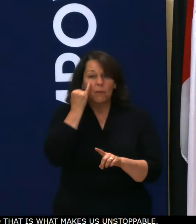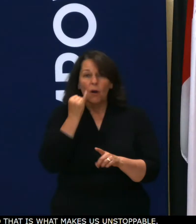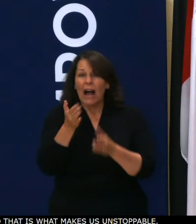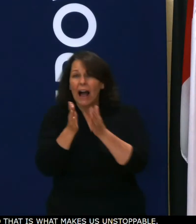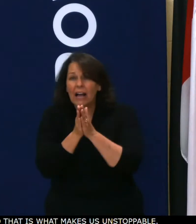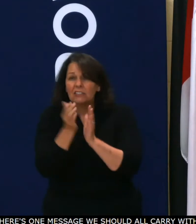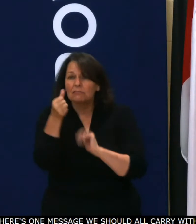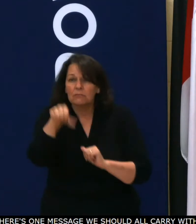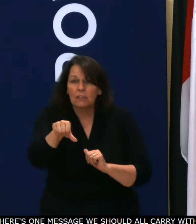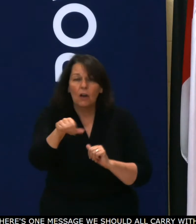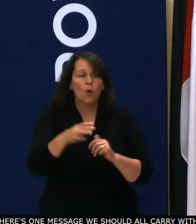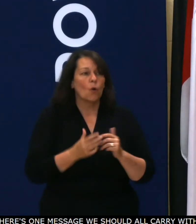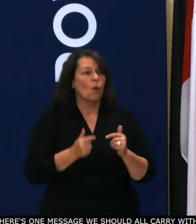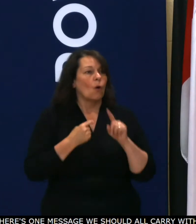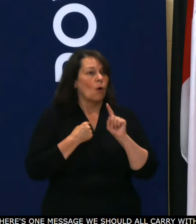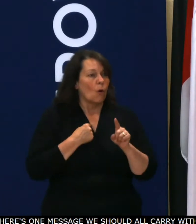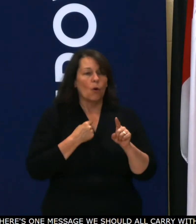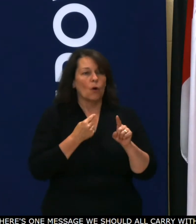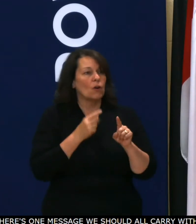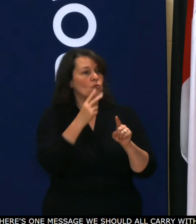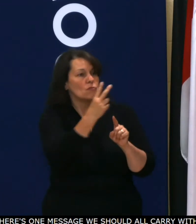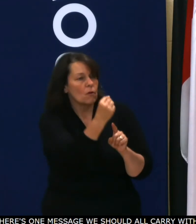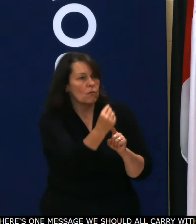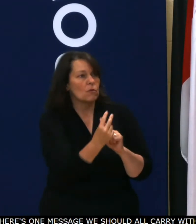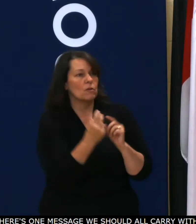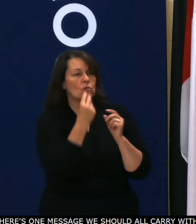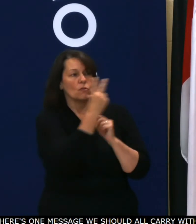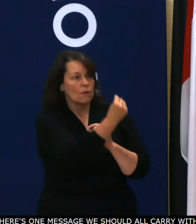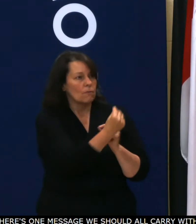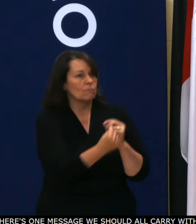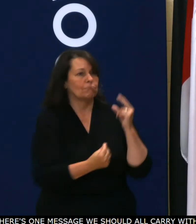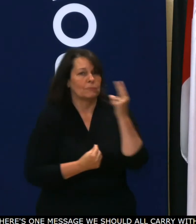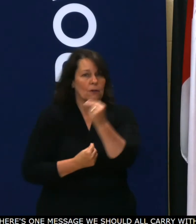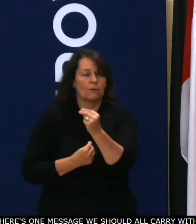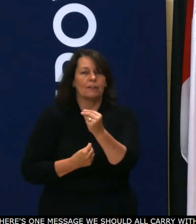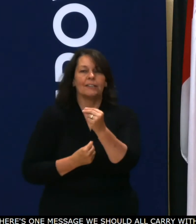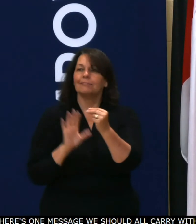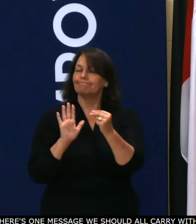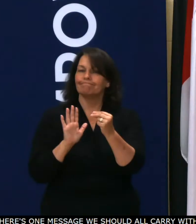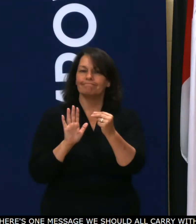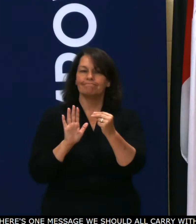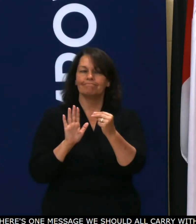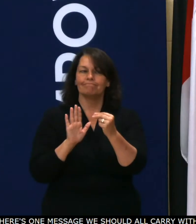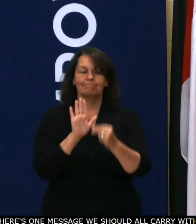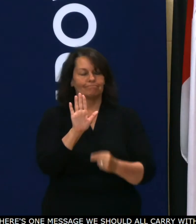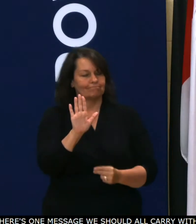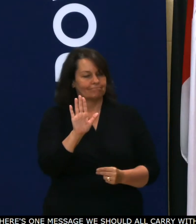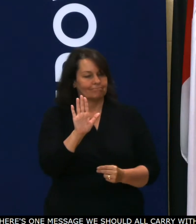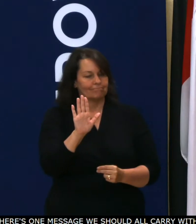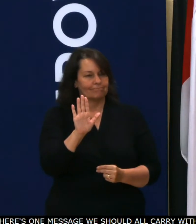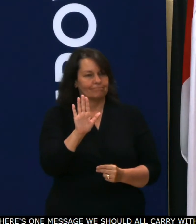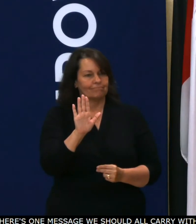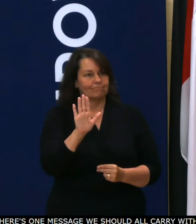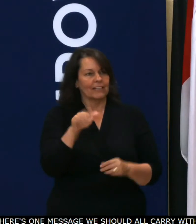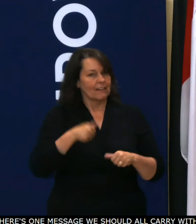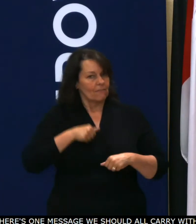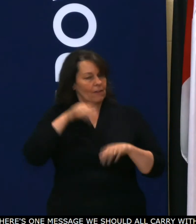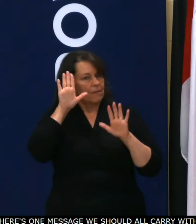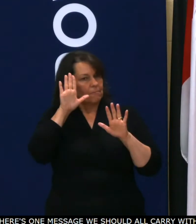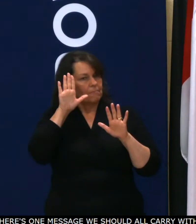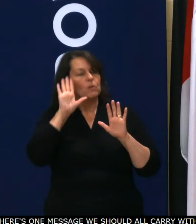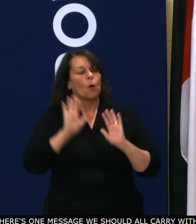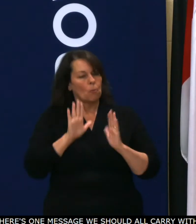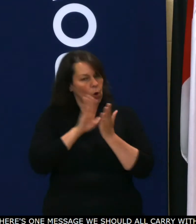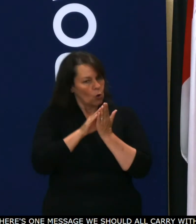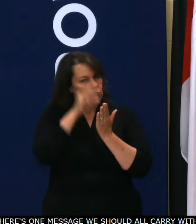others project their fears onto us, or the many no's that may come, let's remember to return to the drawing board, learn our